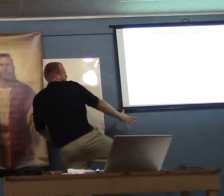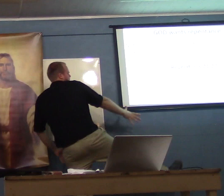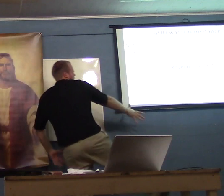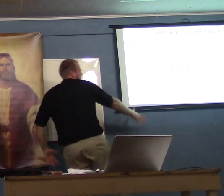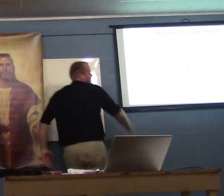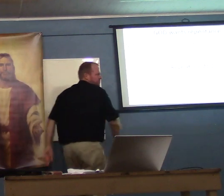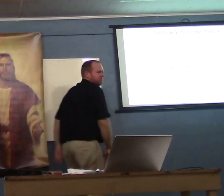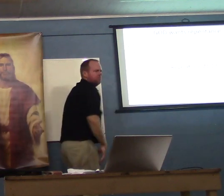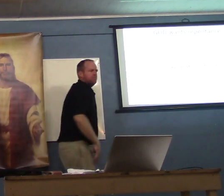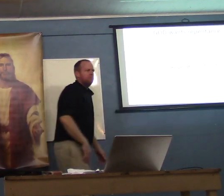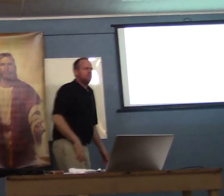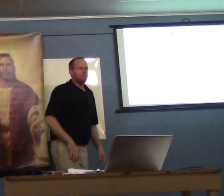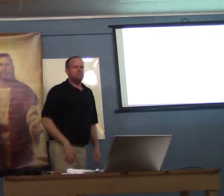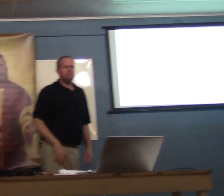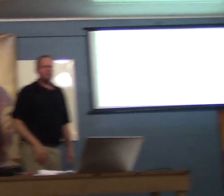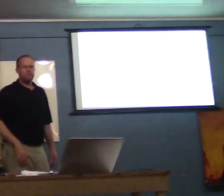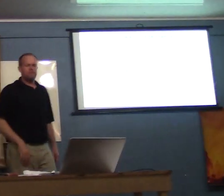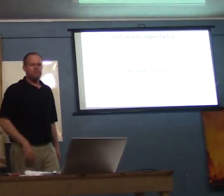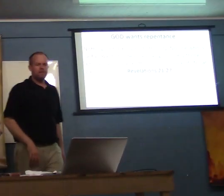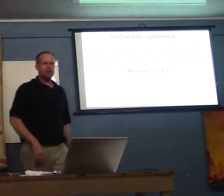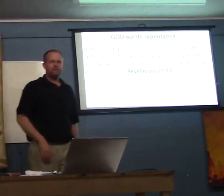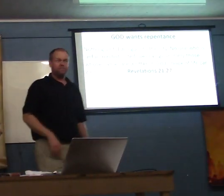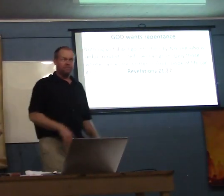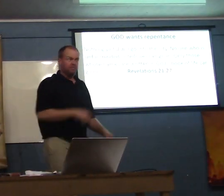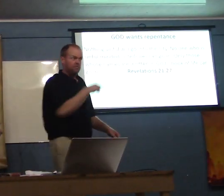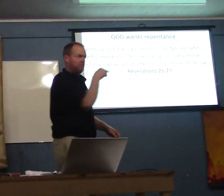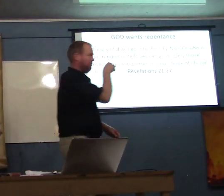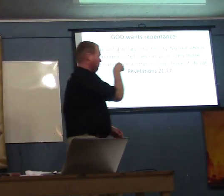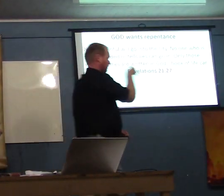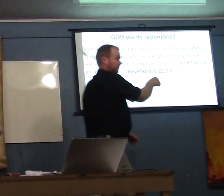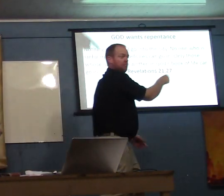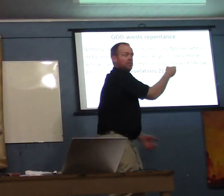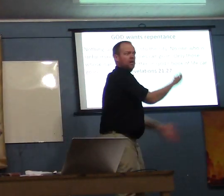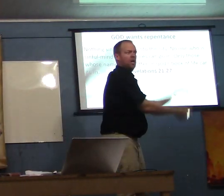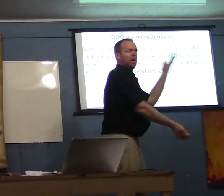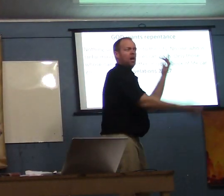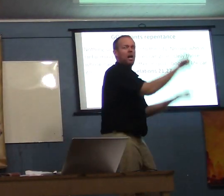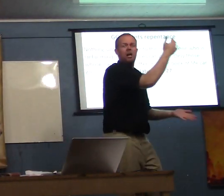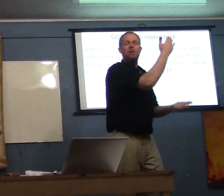Later, if he does not see the name in the book of life, he's going to send them to hell.